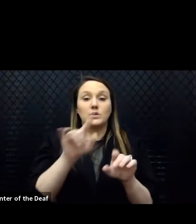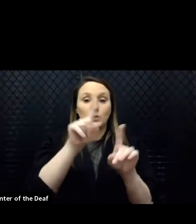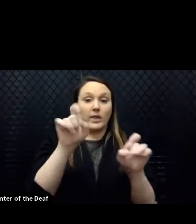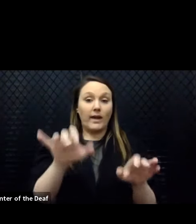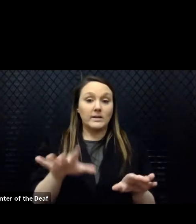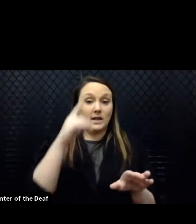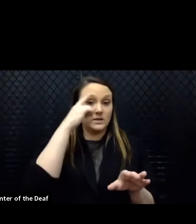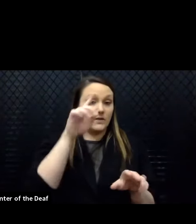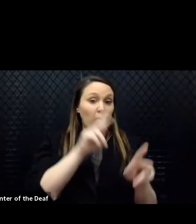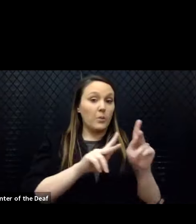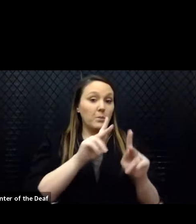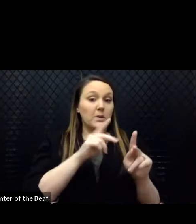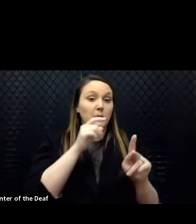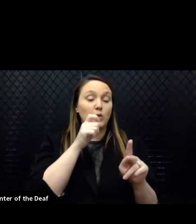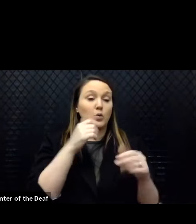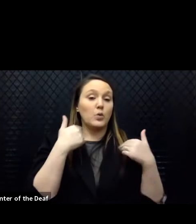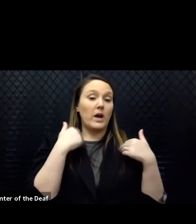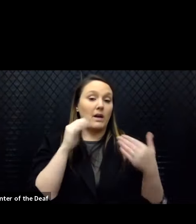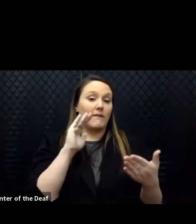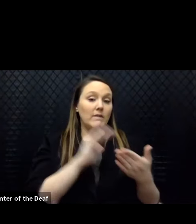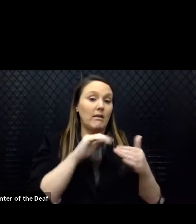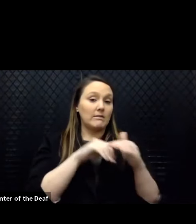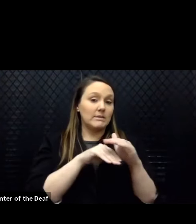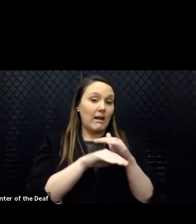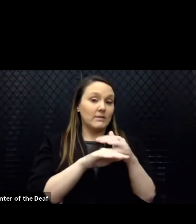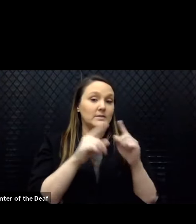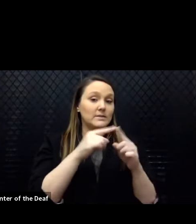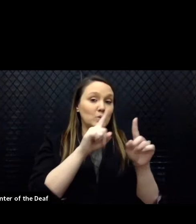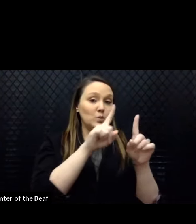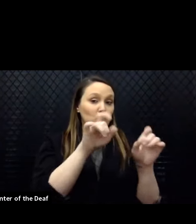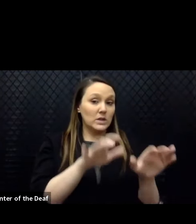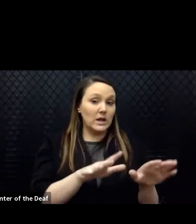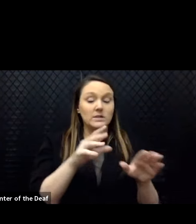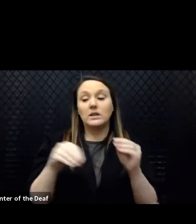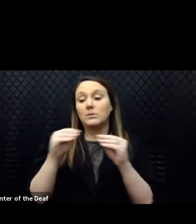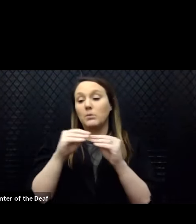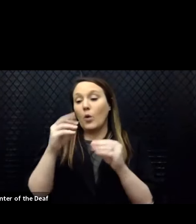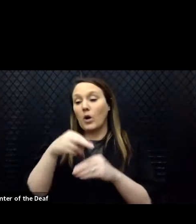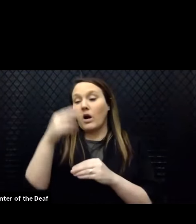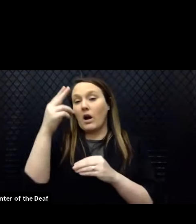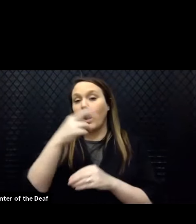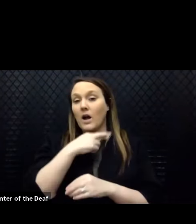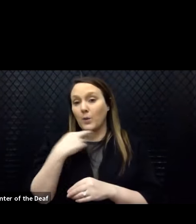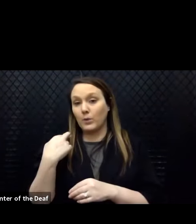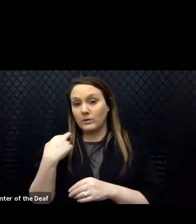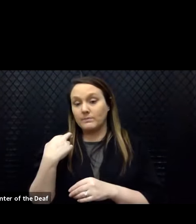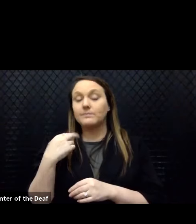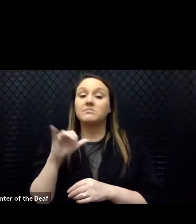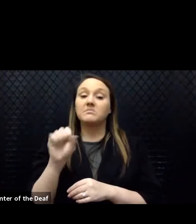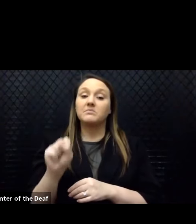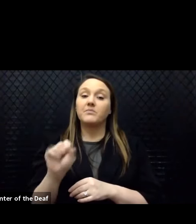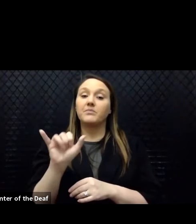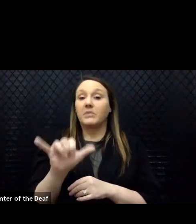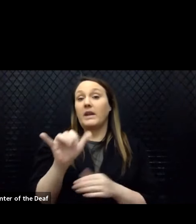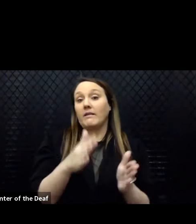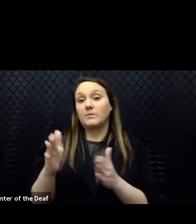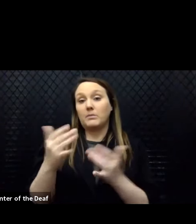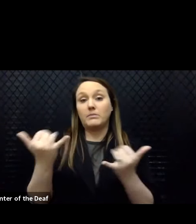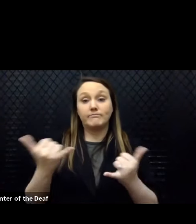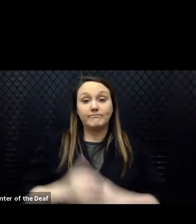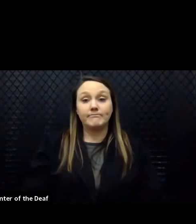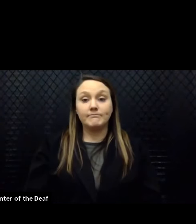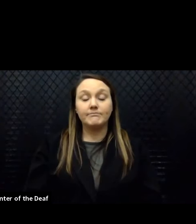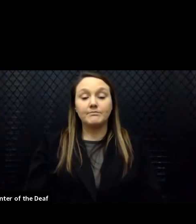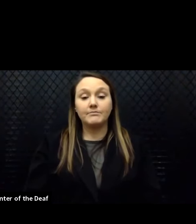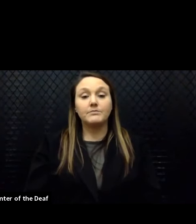either people who have less access to testing or who are more high risk. And so that's the plan for right now.